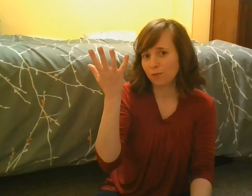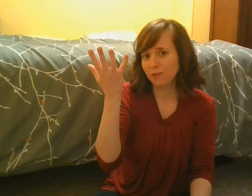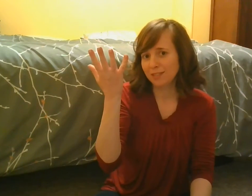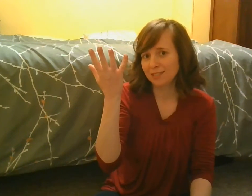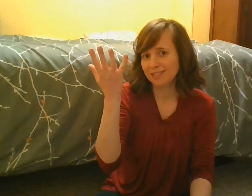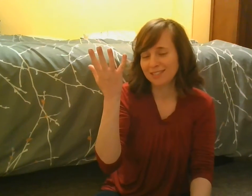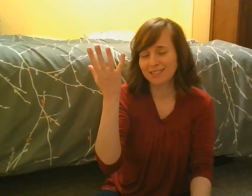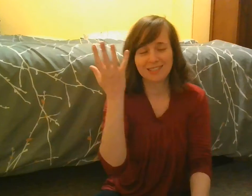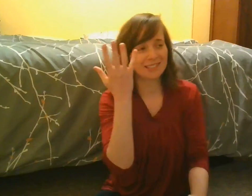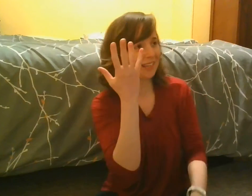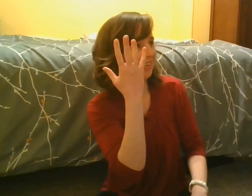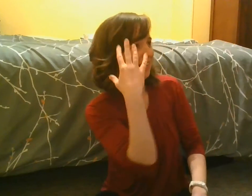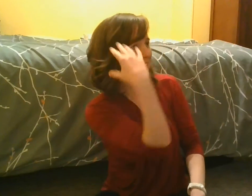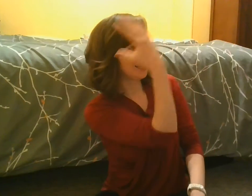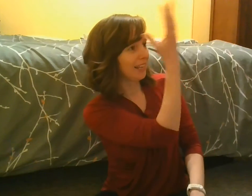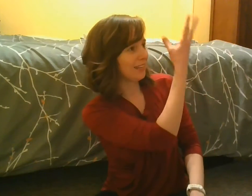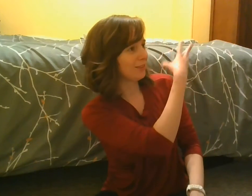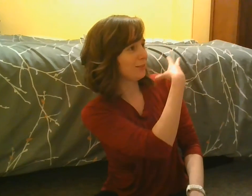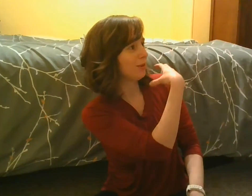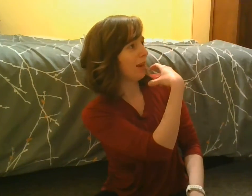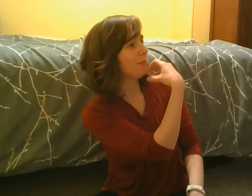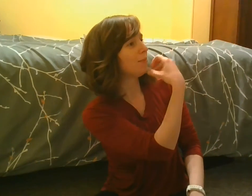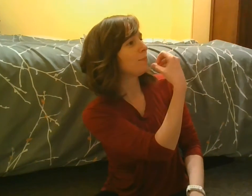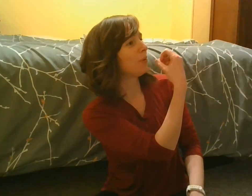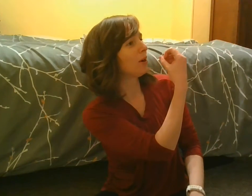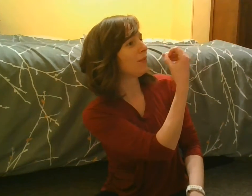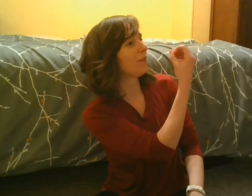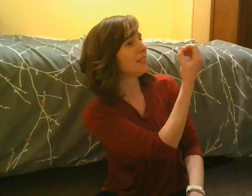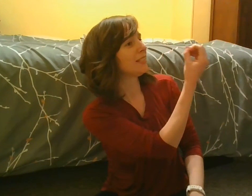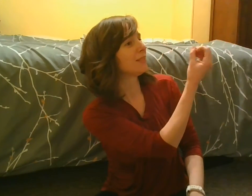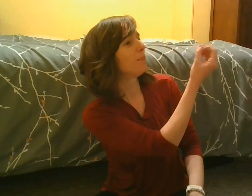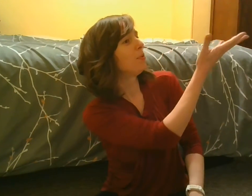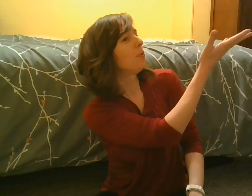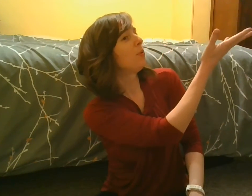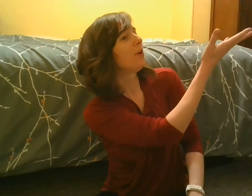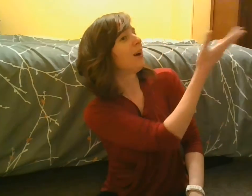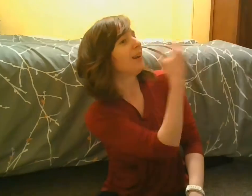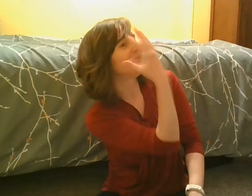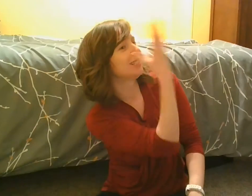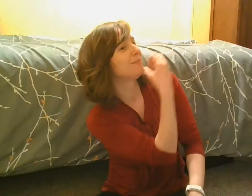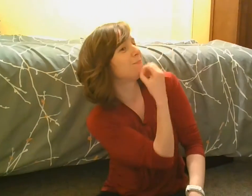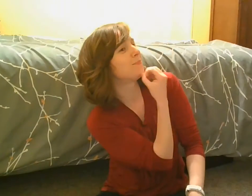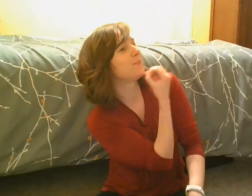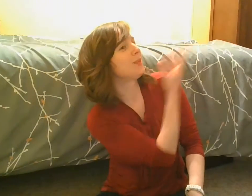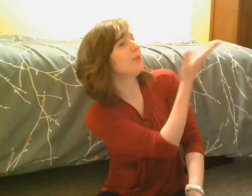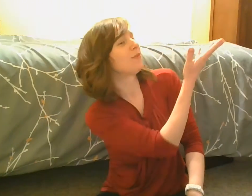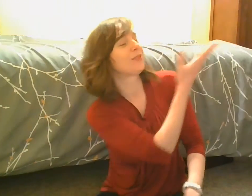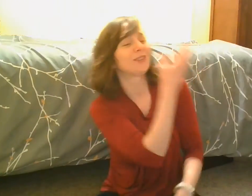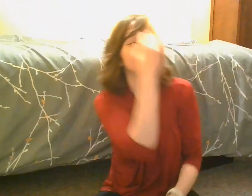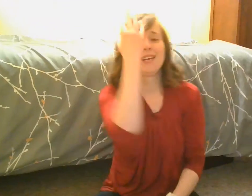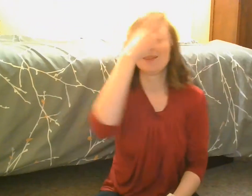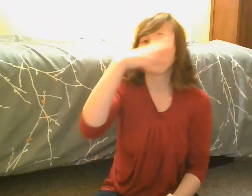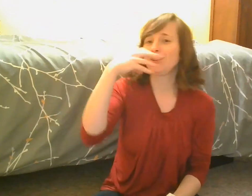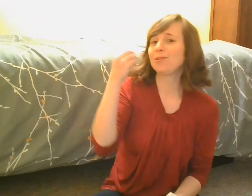beautiful. Okay, it's kind of like you're grabbing a part of your face and just, it's just beautiful,